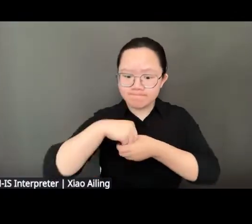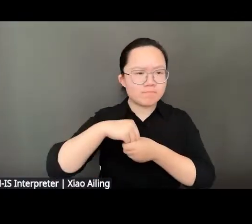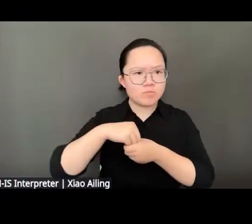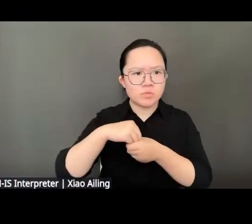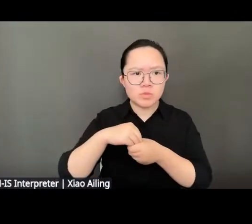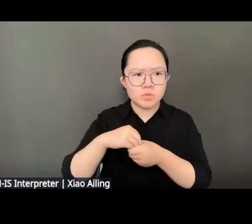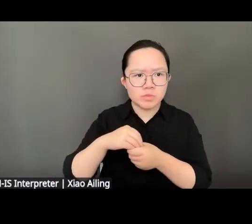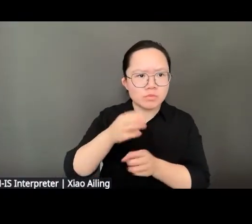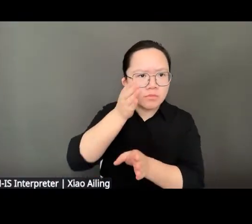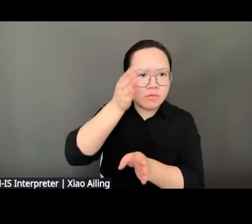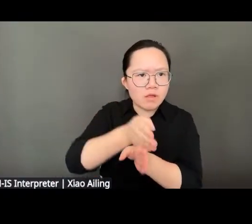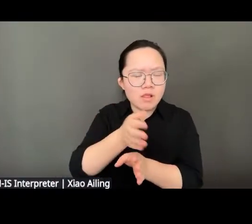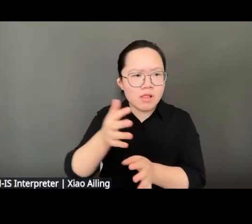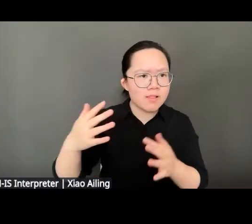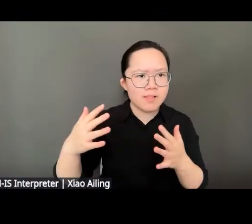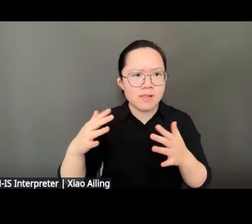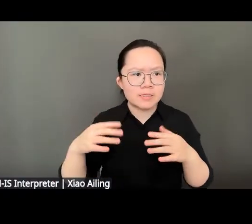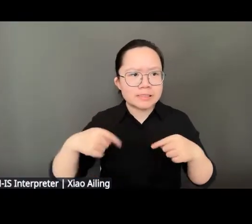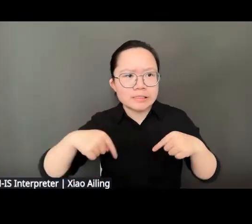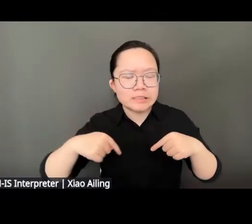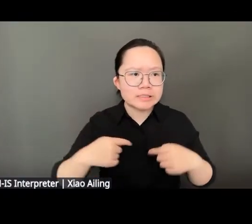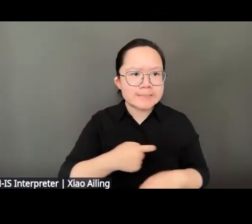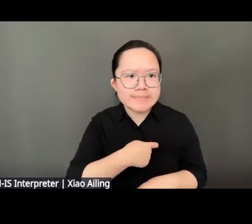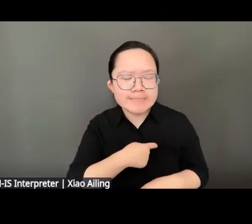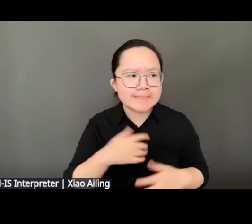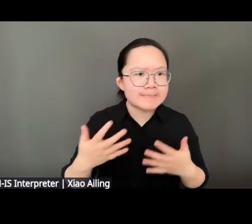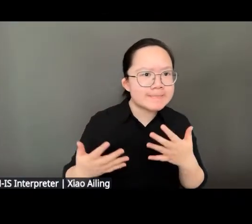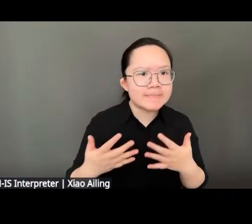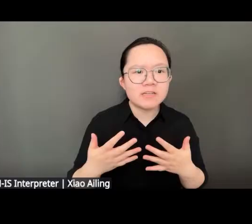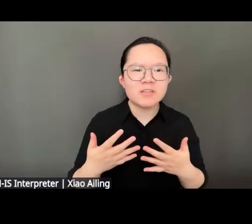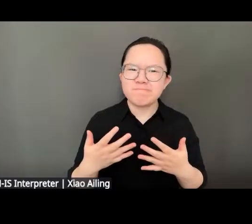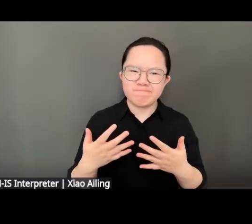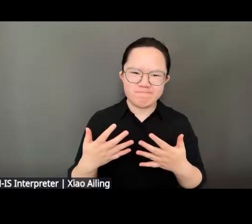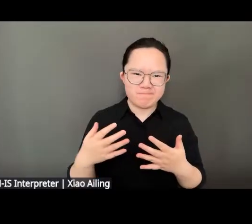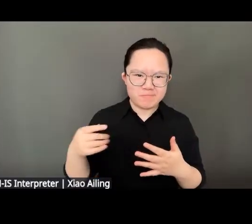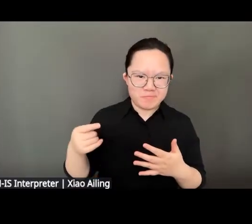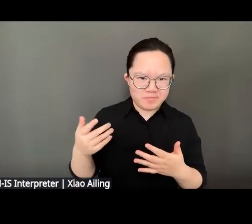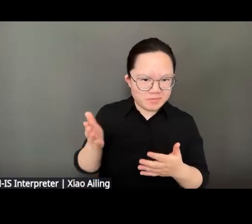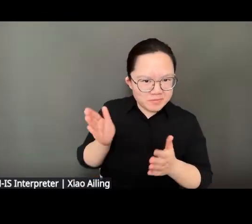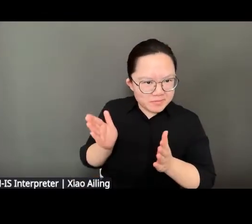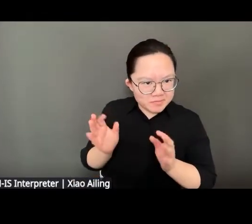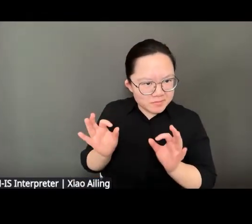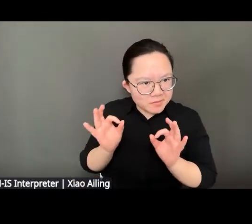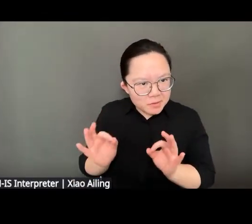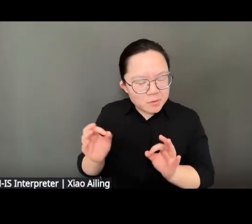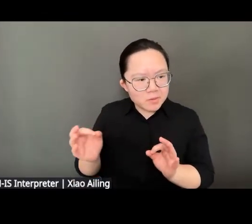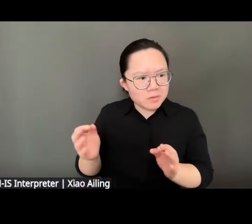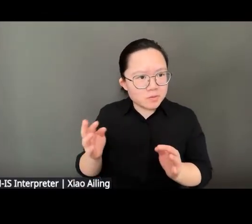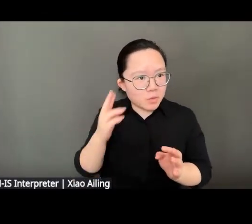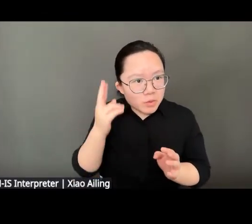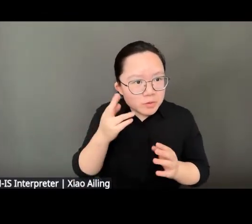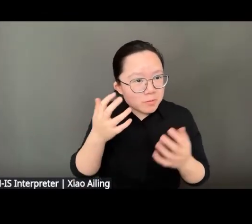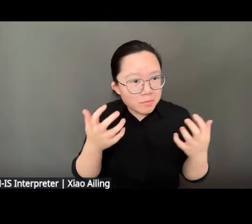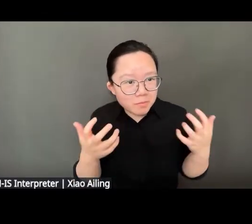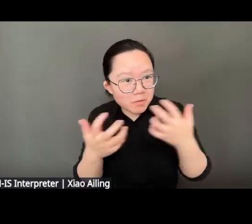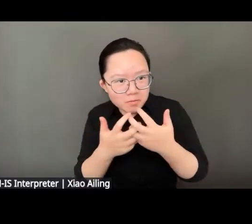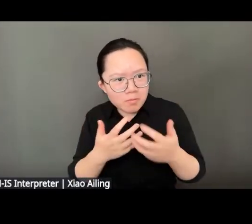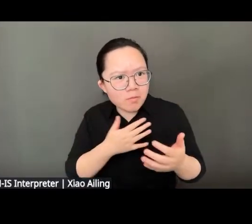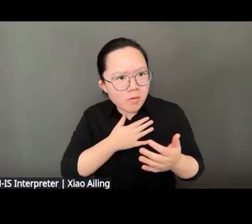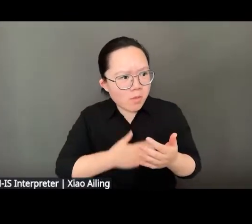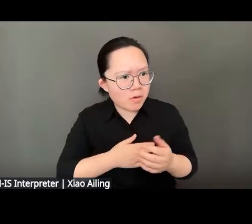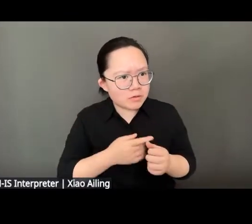organizations, then our approaches will not consider their reasonable accommodation needs or be contextually